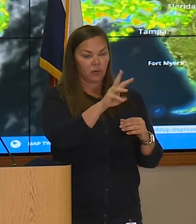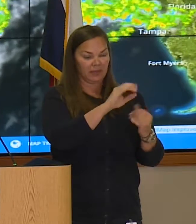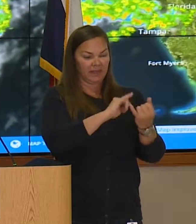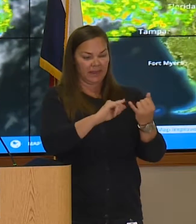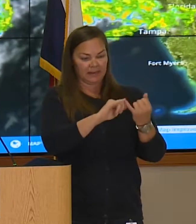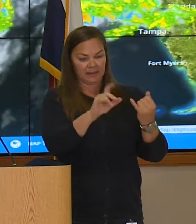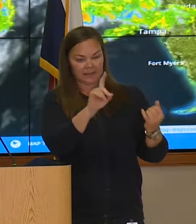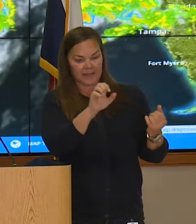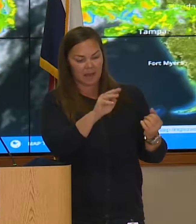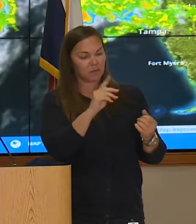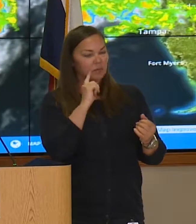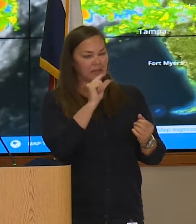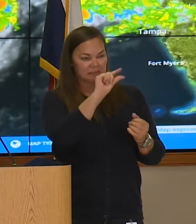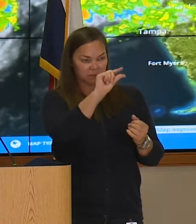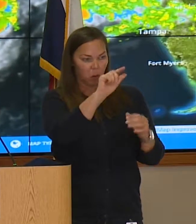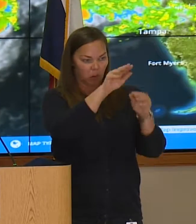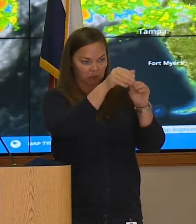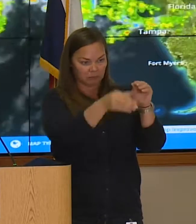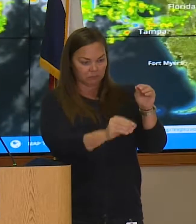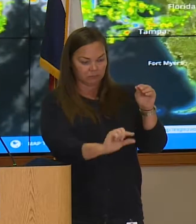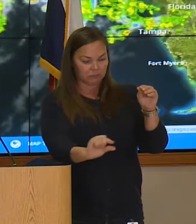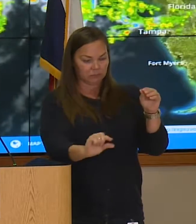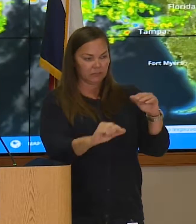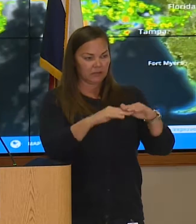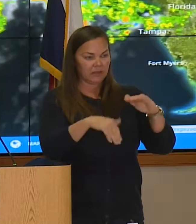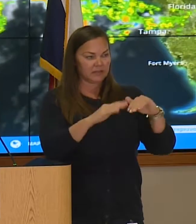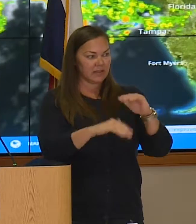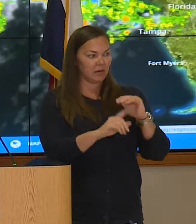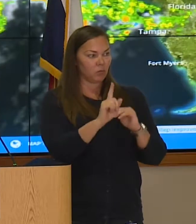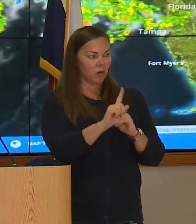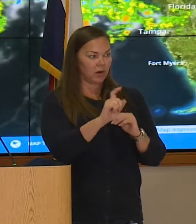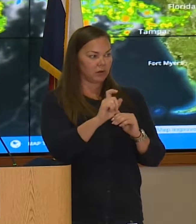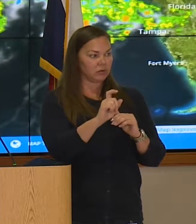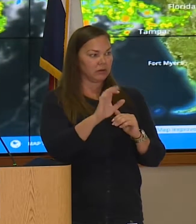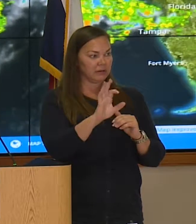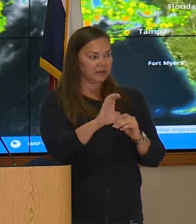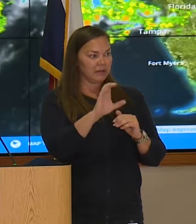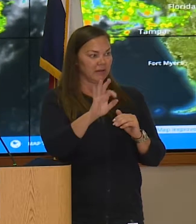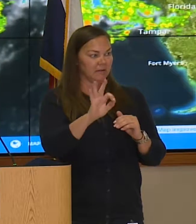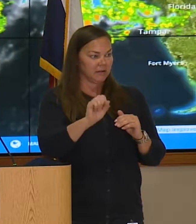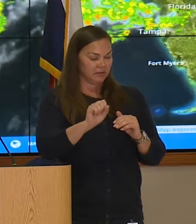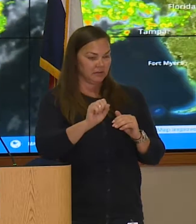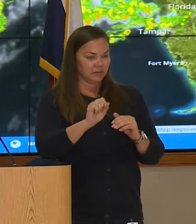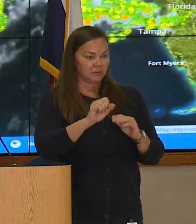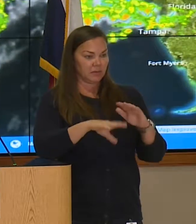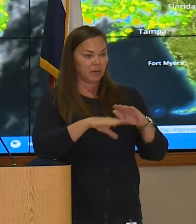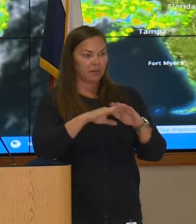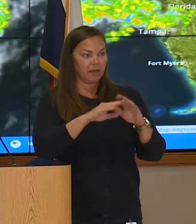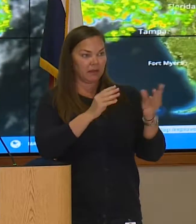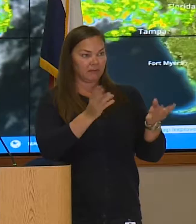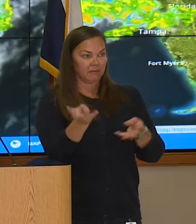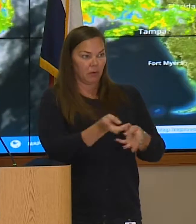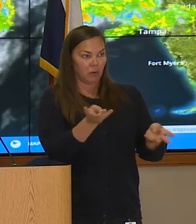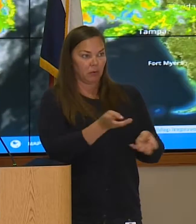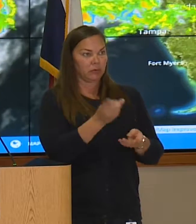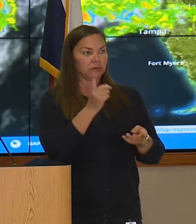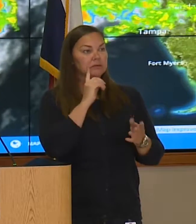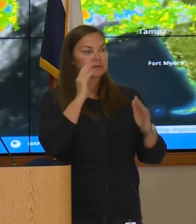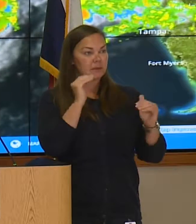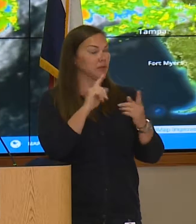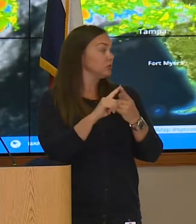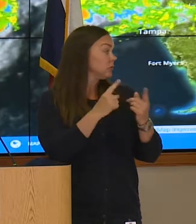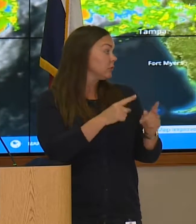dam will be fairly small, on the order of less than 100 CFS. The peak flow is expected to